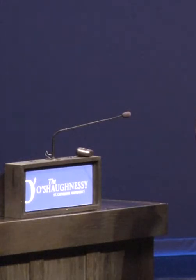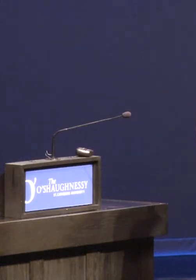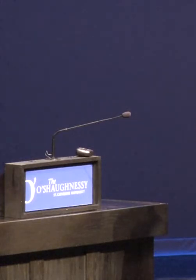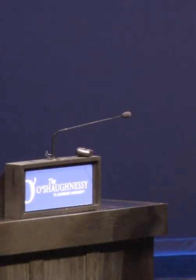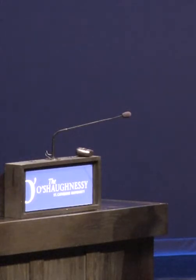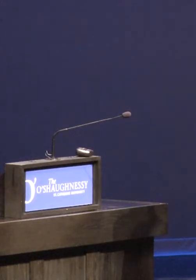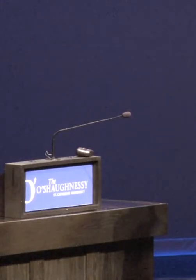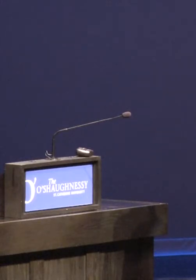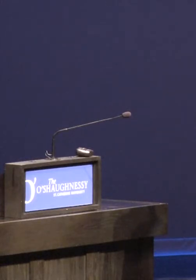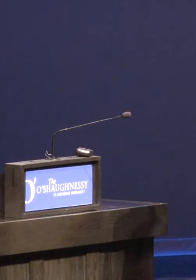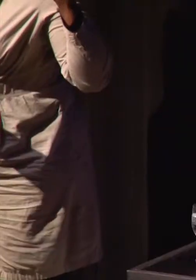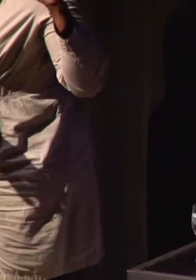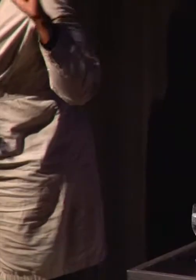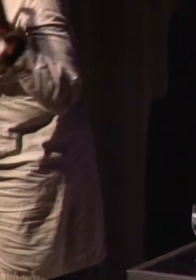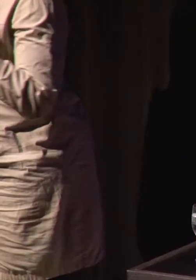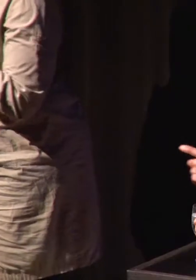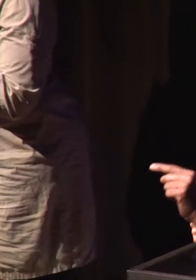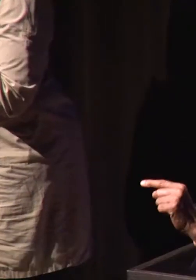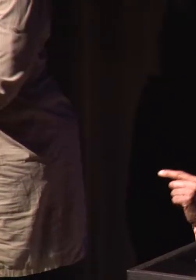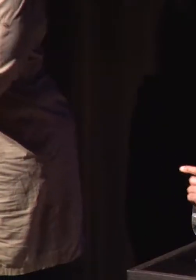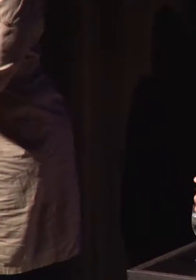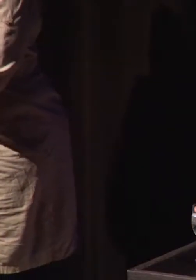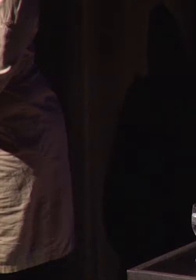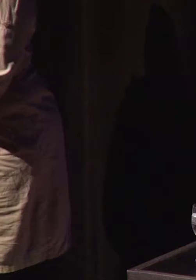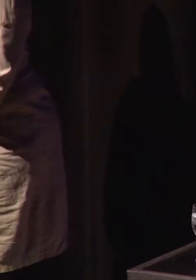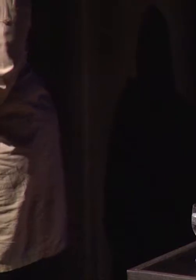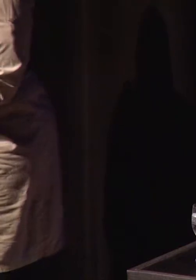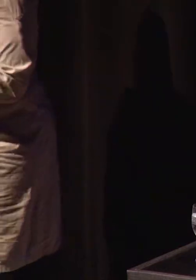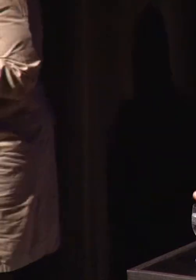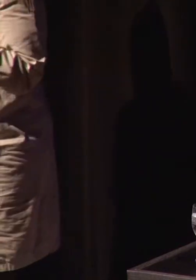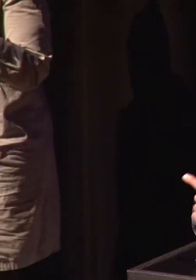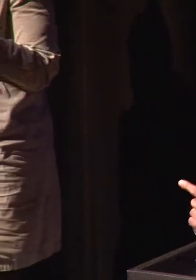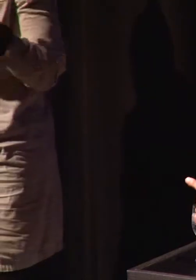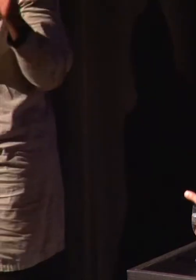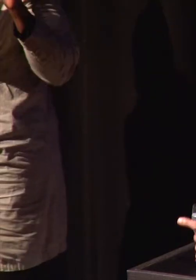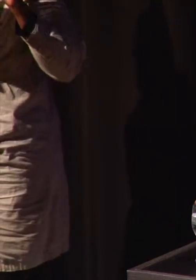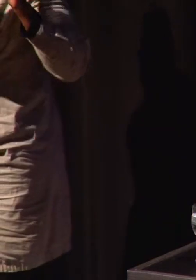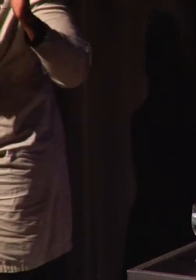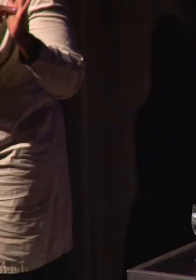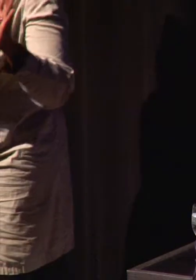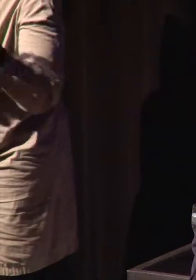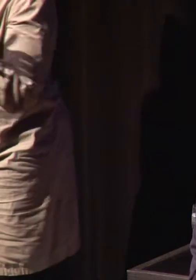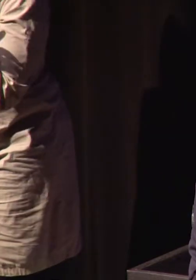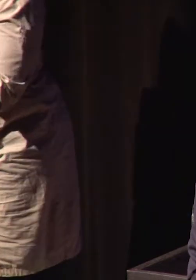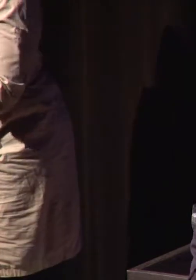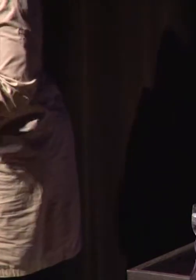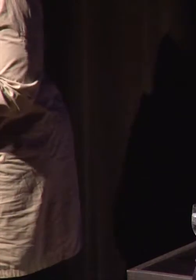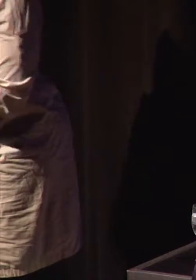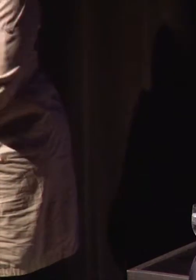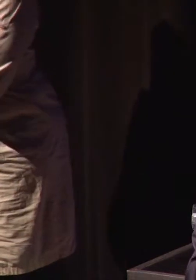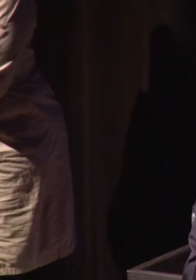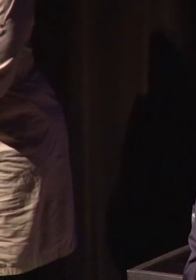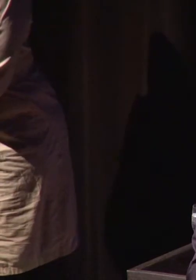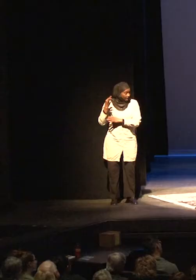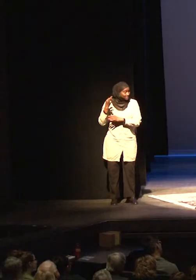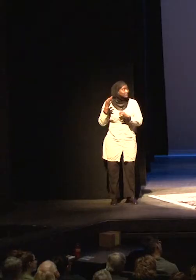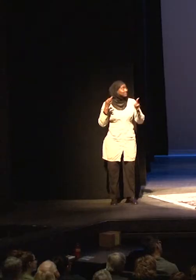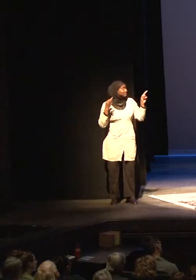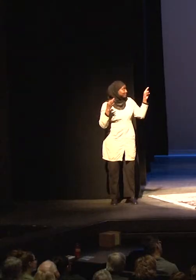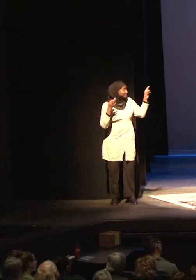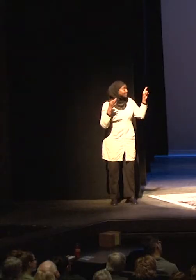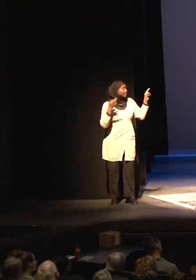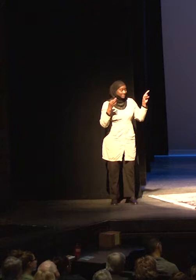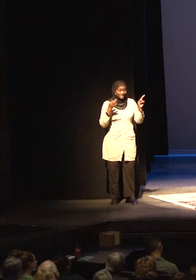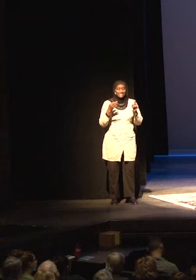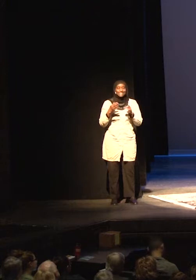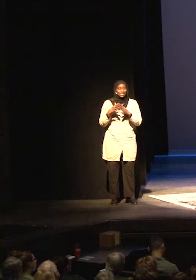to take these pictures to our lawyers in France to tell them this is what America is all about. This is